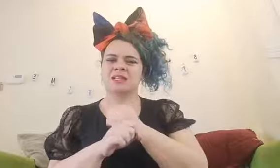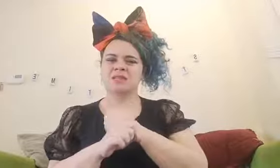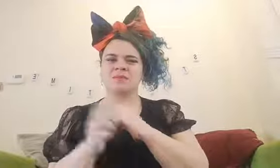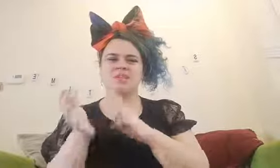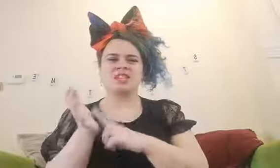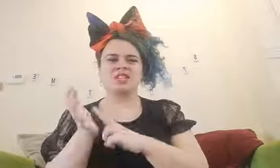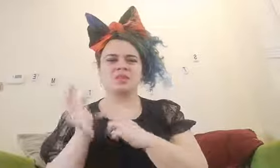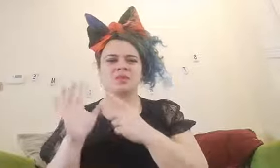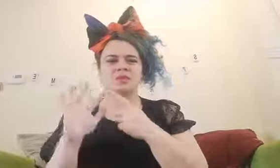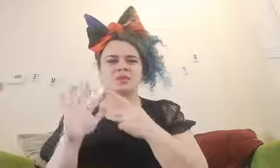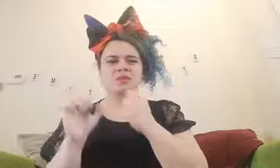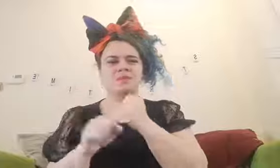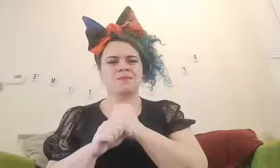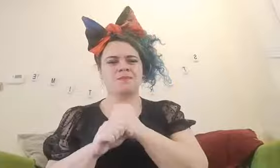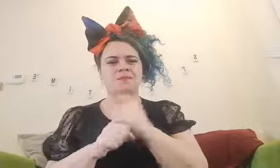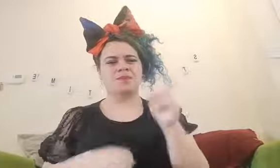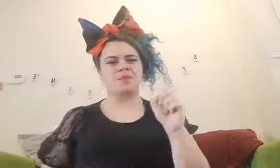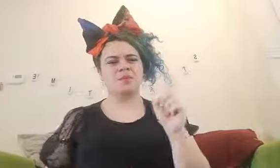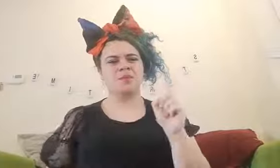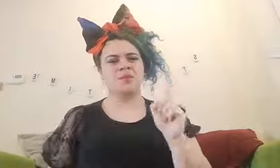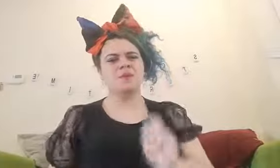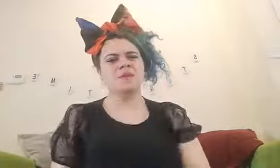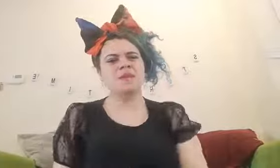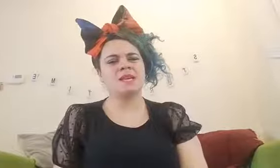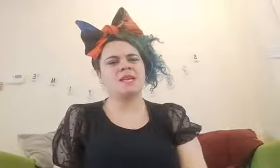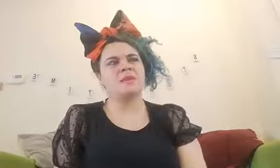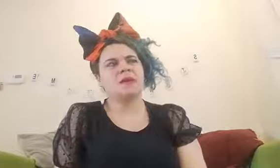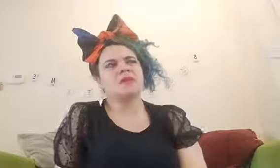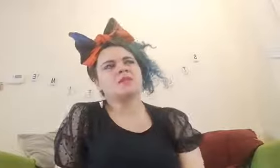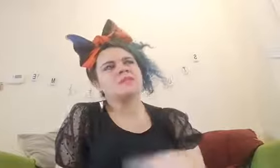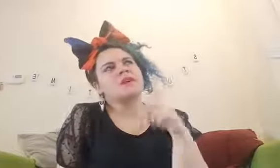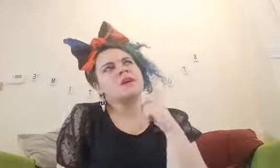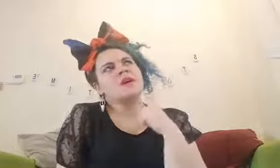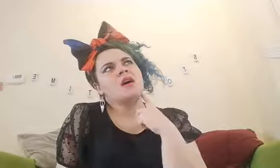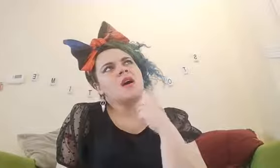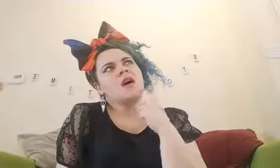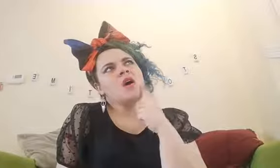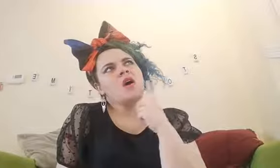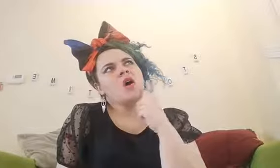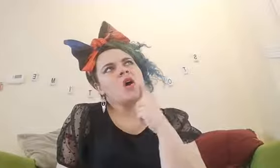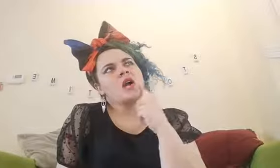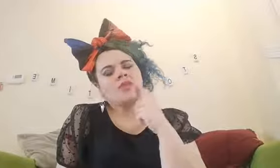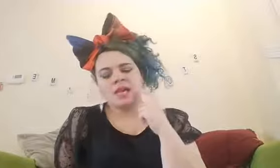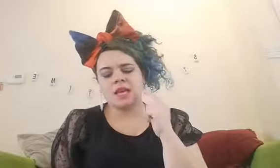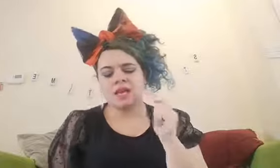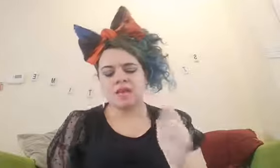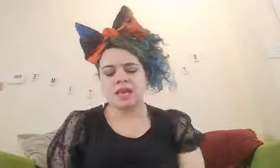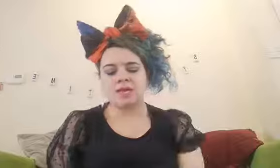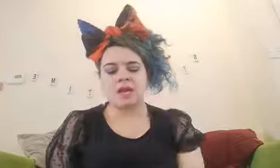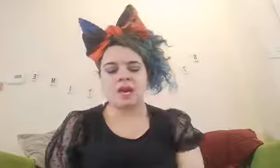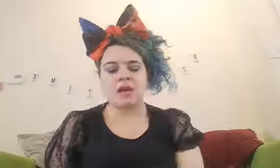Some vegetables. What do you think he made? I think he made,